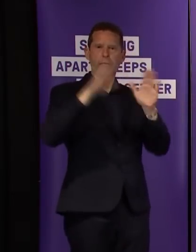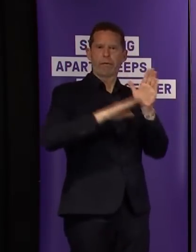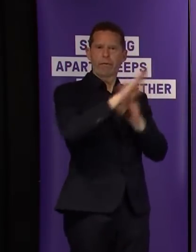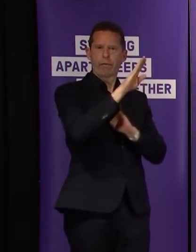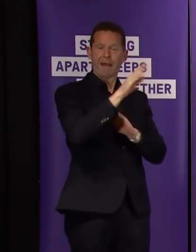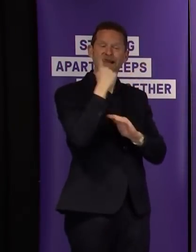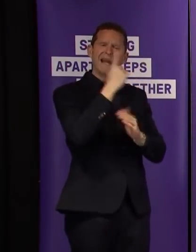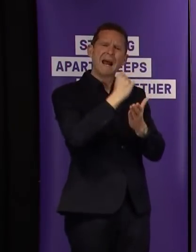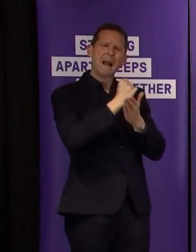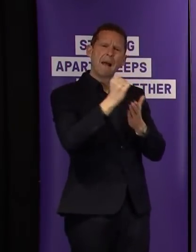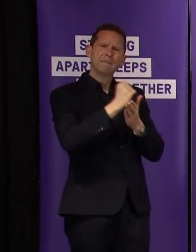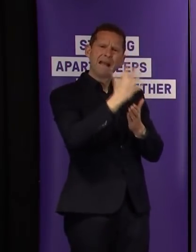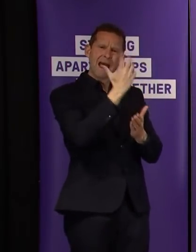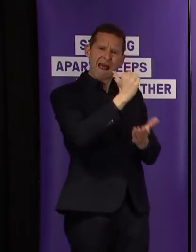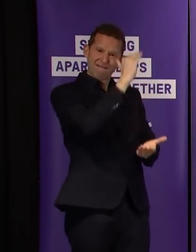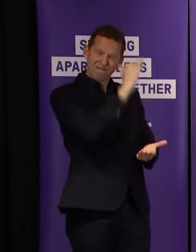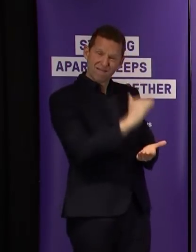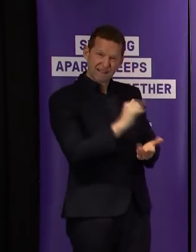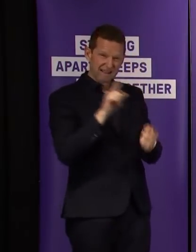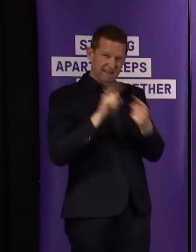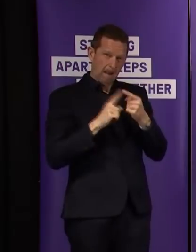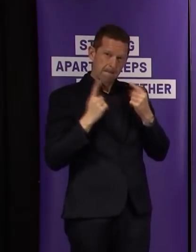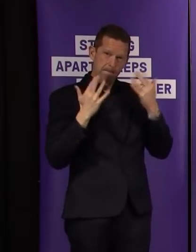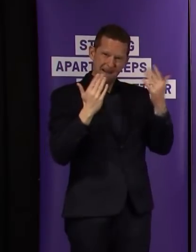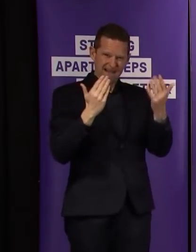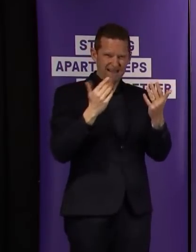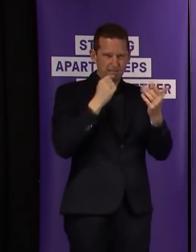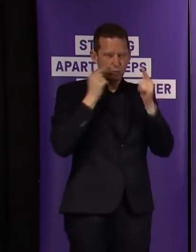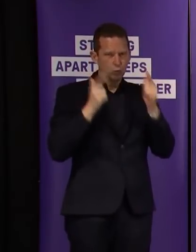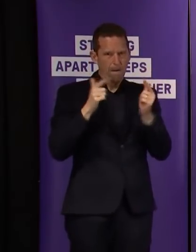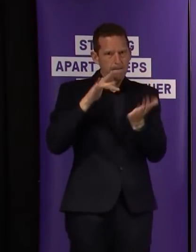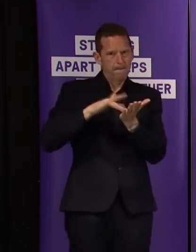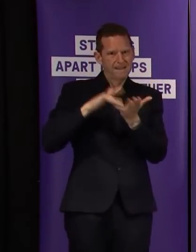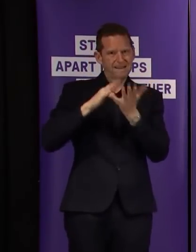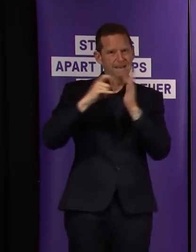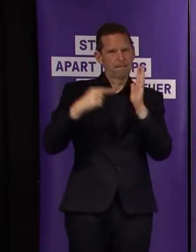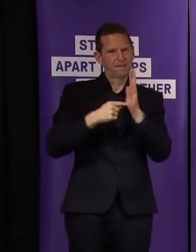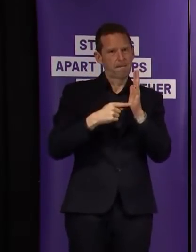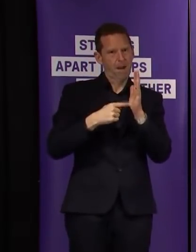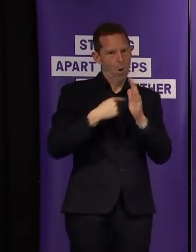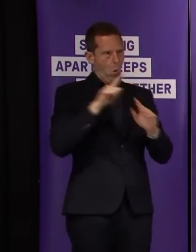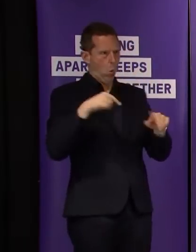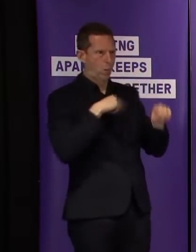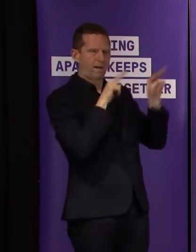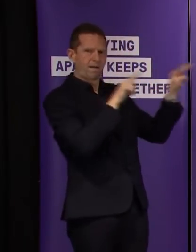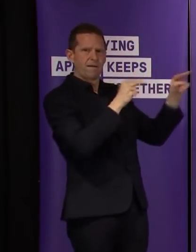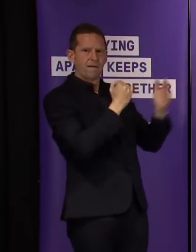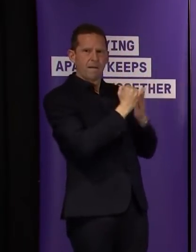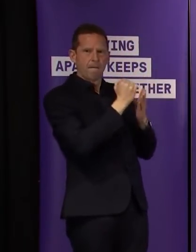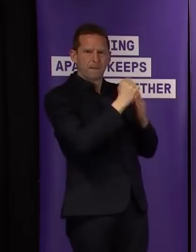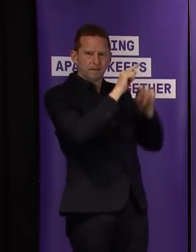but it's likely that there are still too many cases in mid-September to open up significantly.